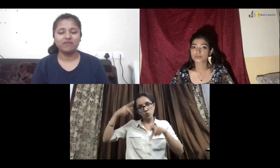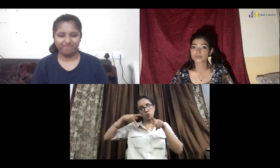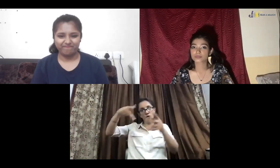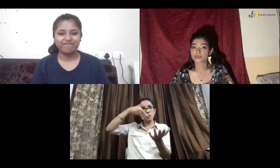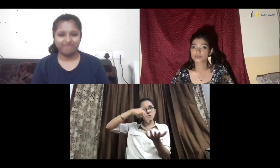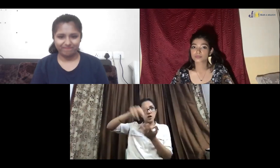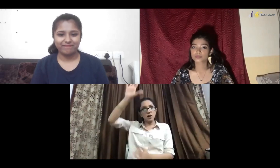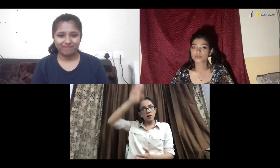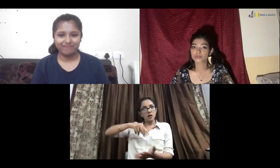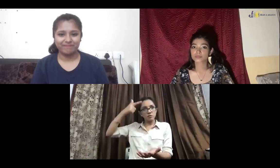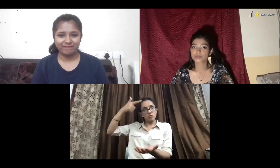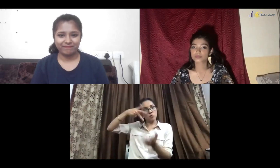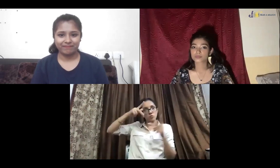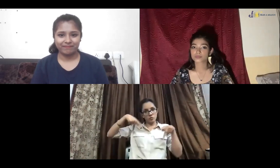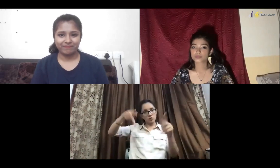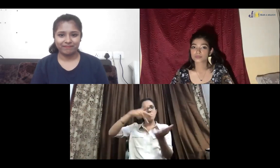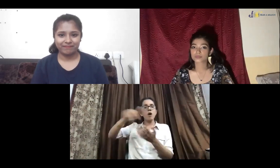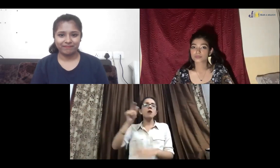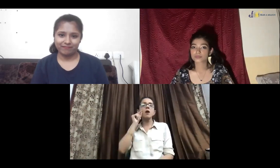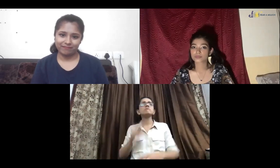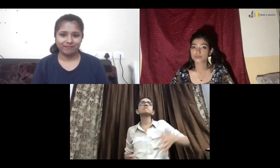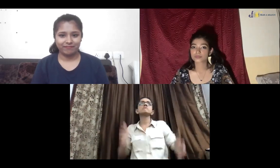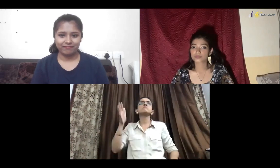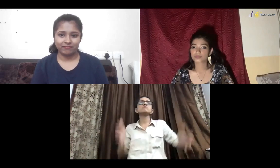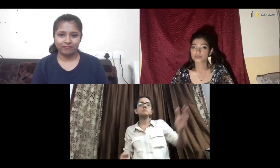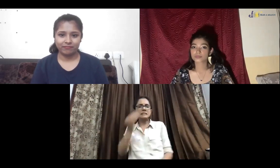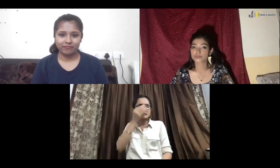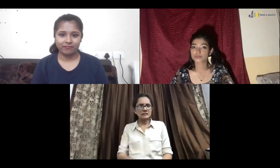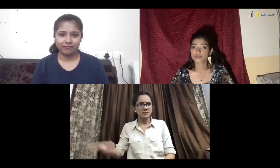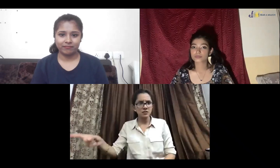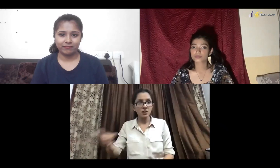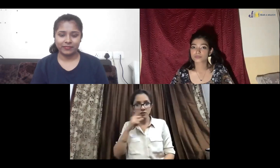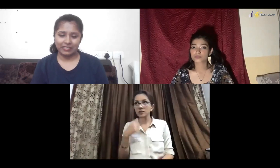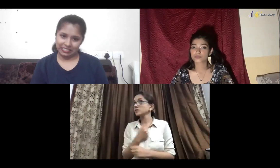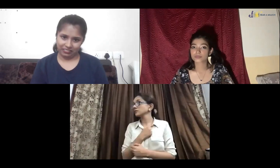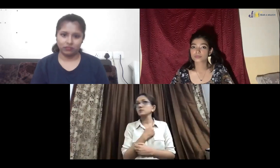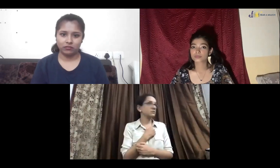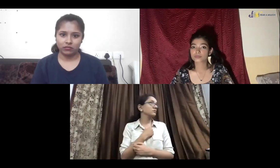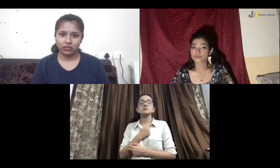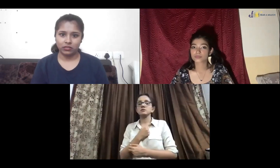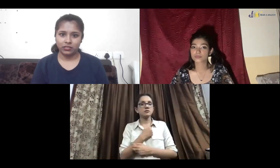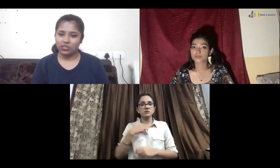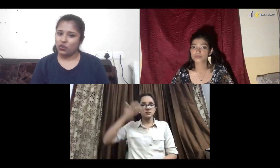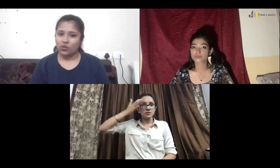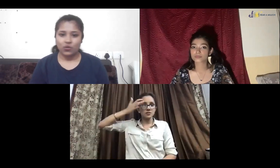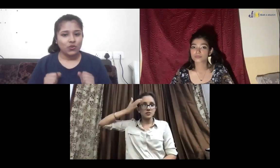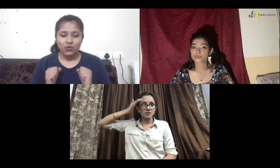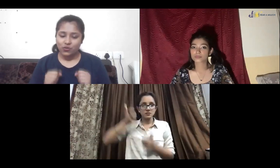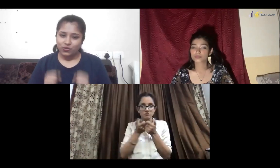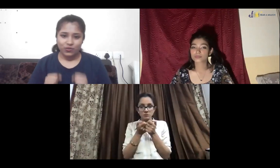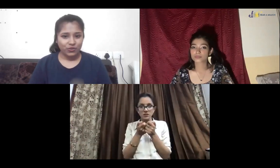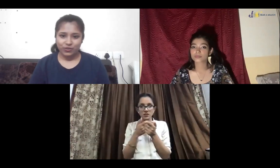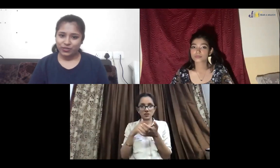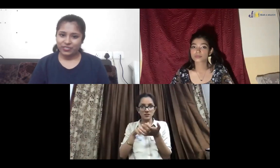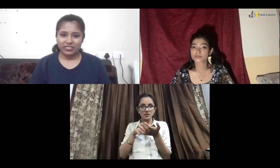will, I mean, if the man will come in the women's shoes, they will understand. They can easily move around here and there, but